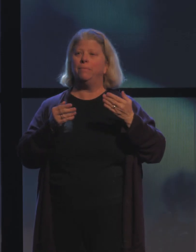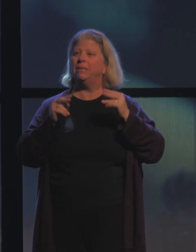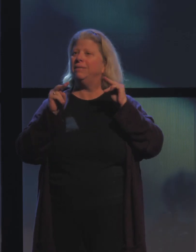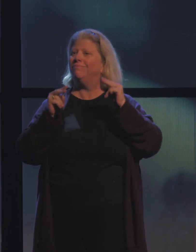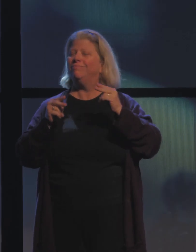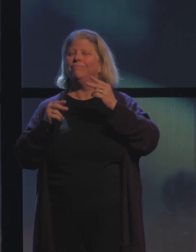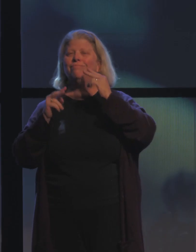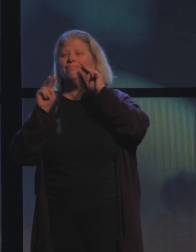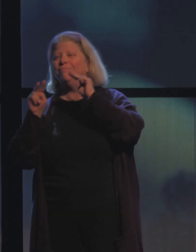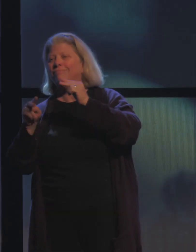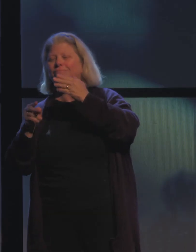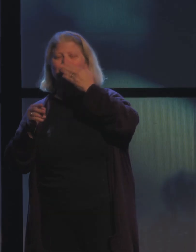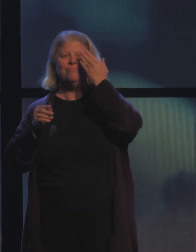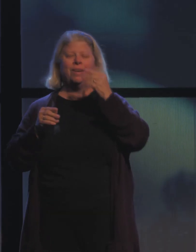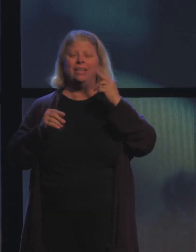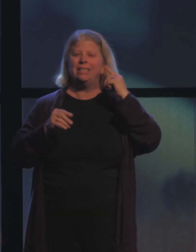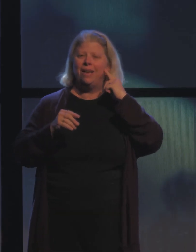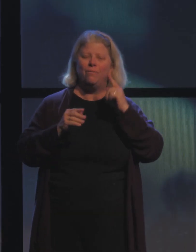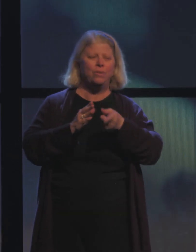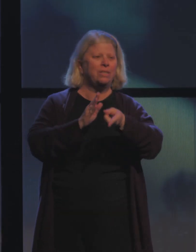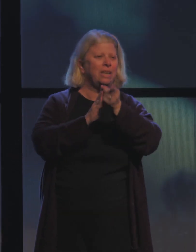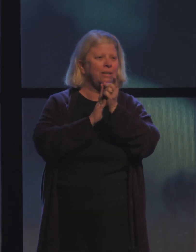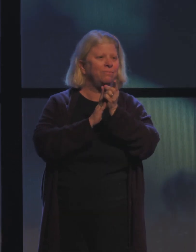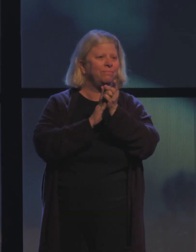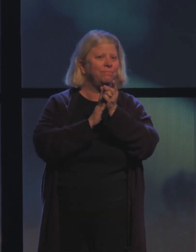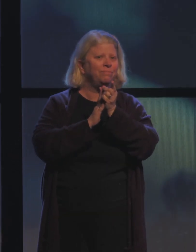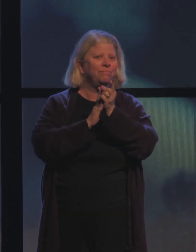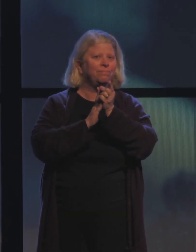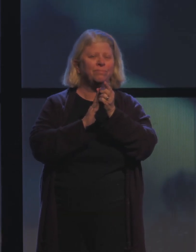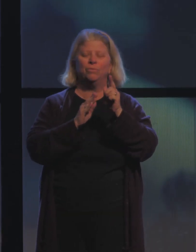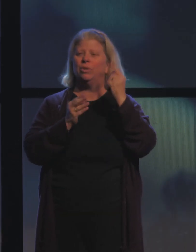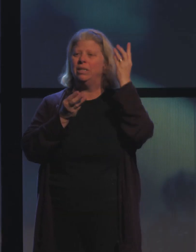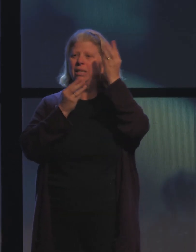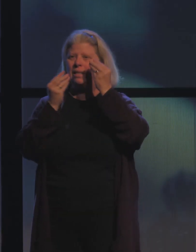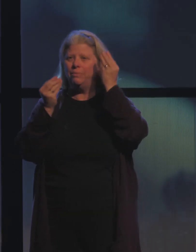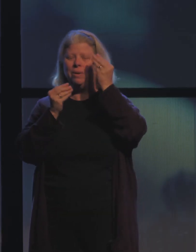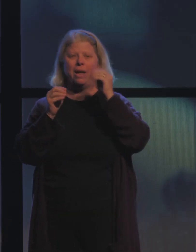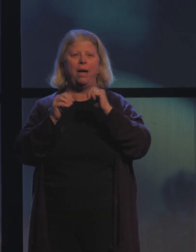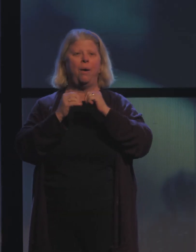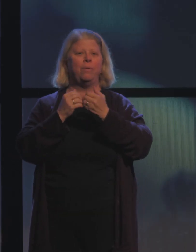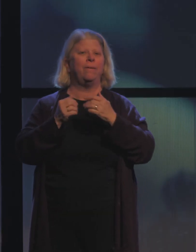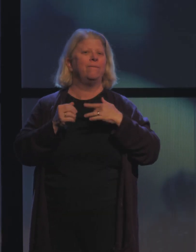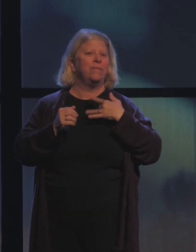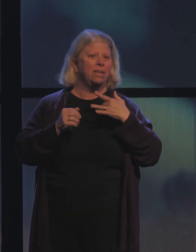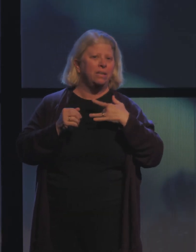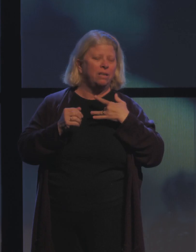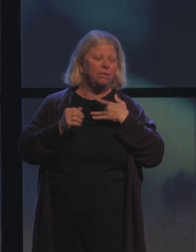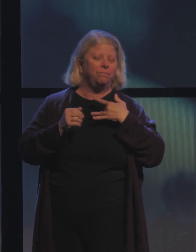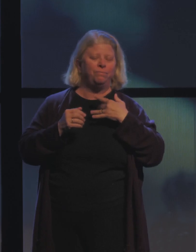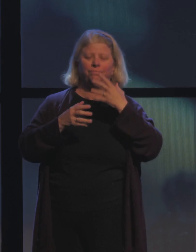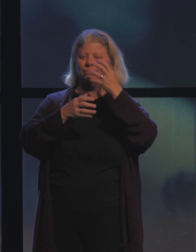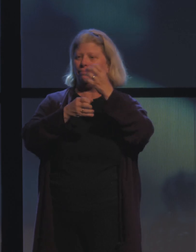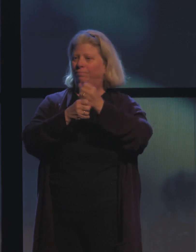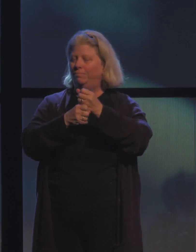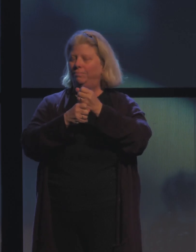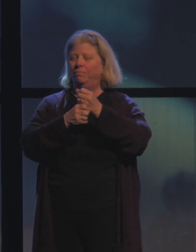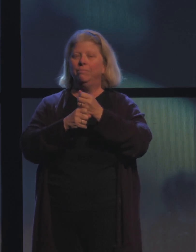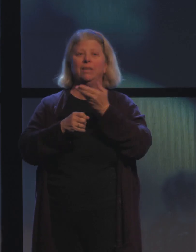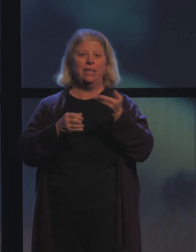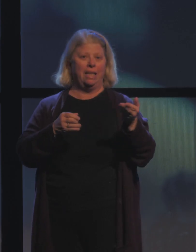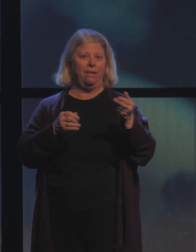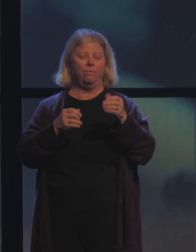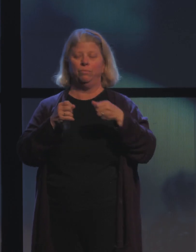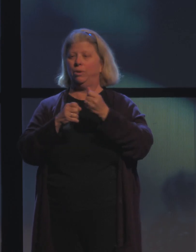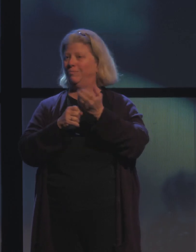a smell, a sound. And I just want you for a second to just think about, how does that feel to hold on to that thing